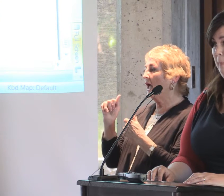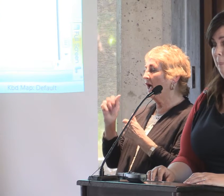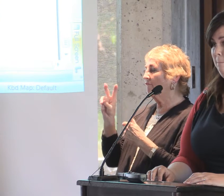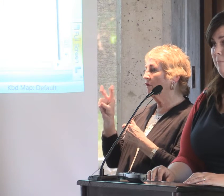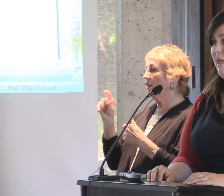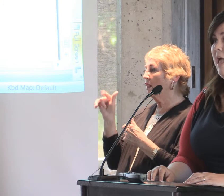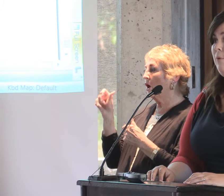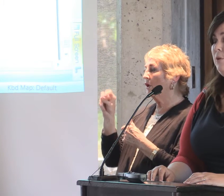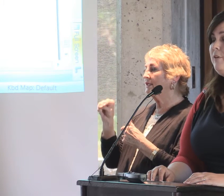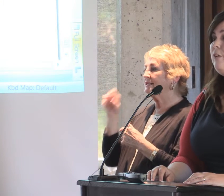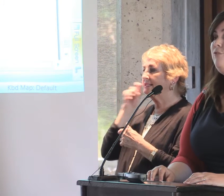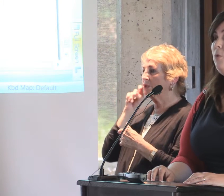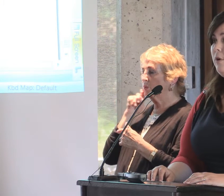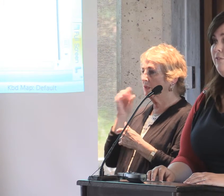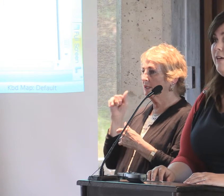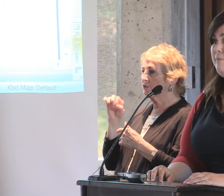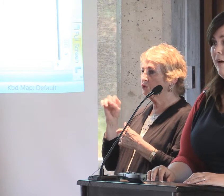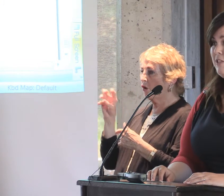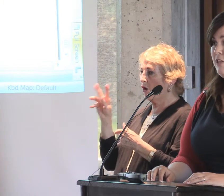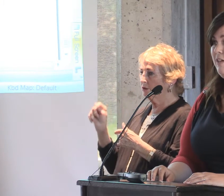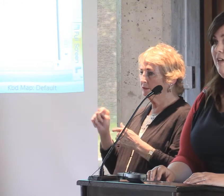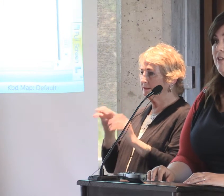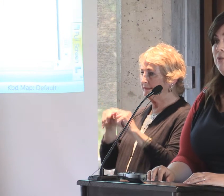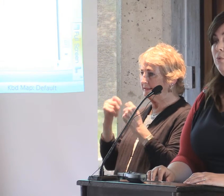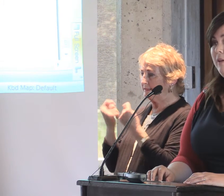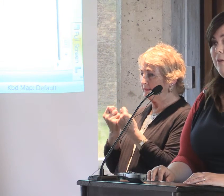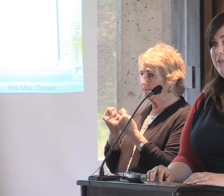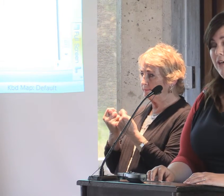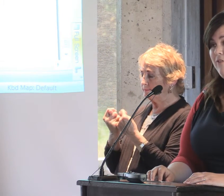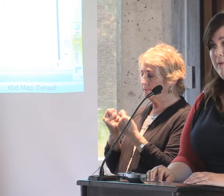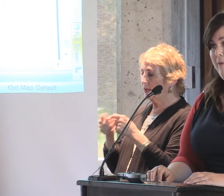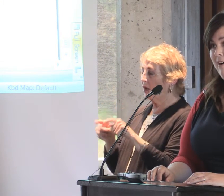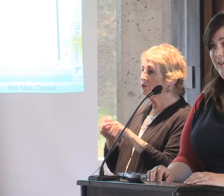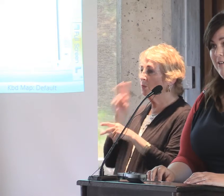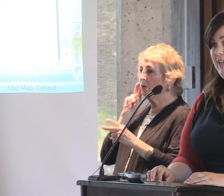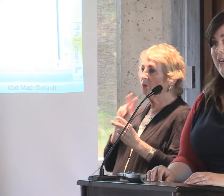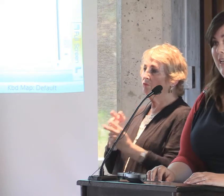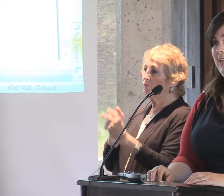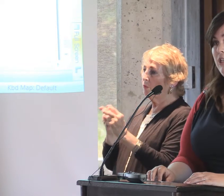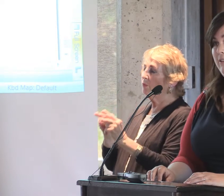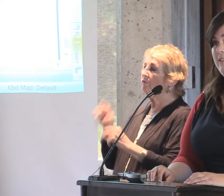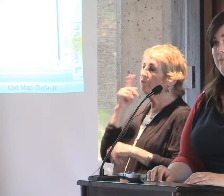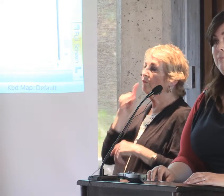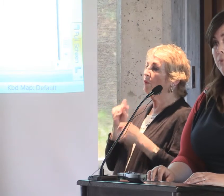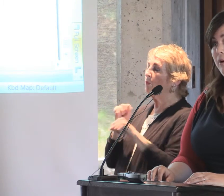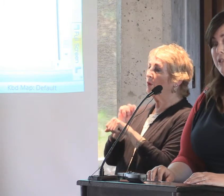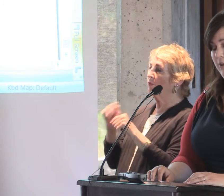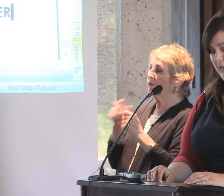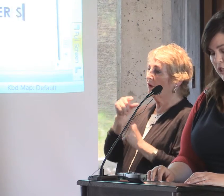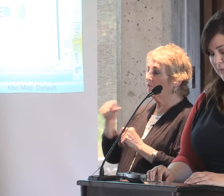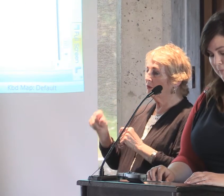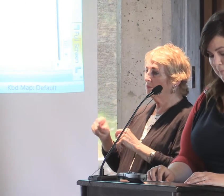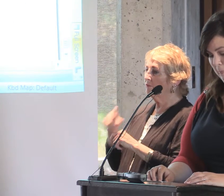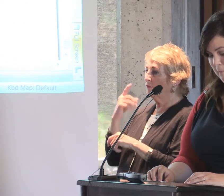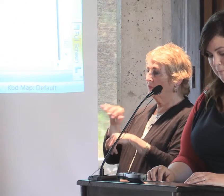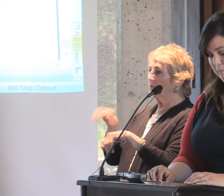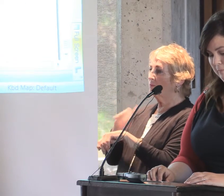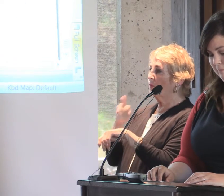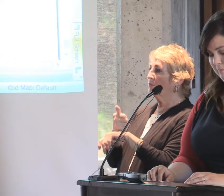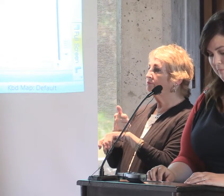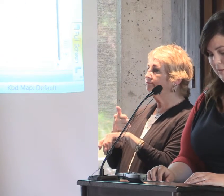Team, and where we're looking forward very much to working with our government partners and engaging this important strategy.